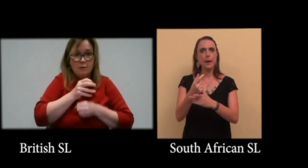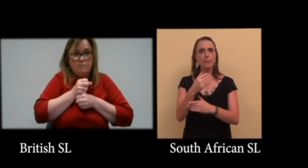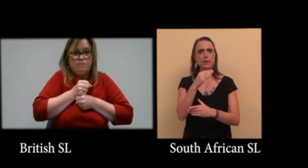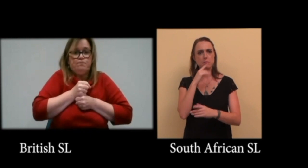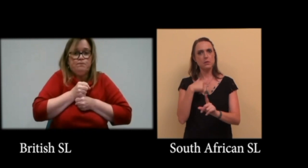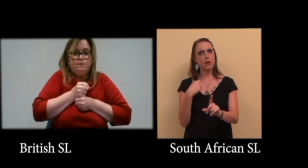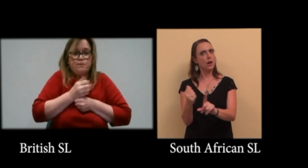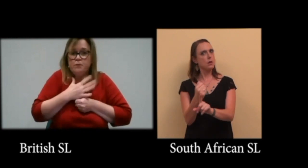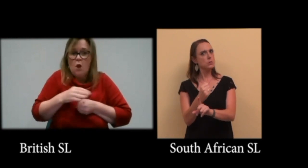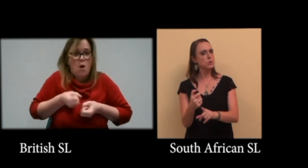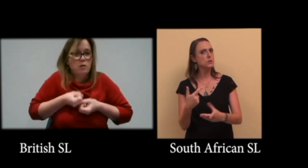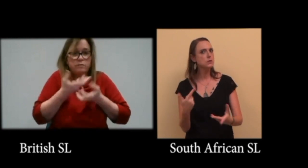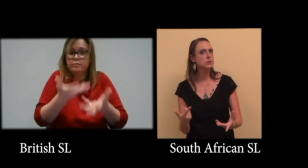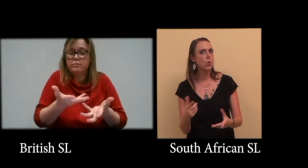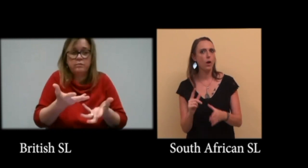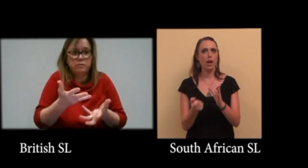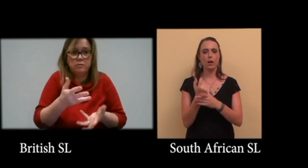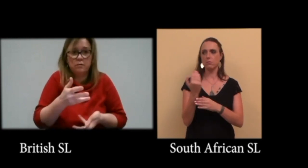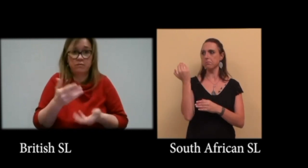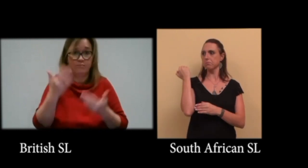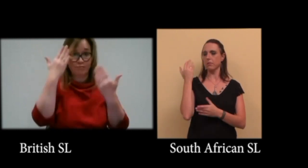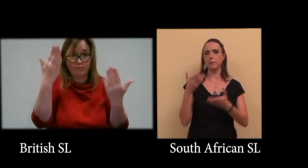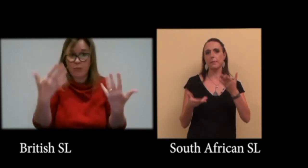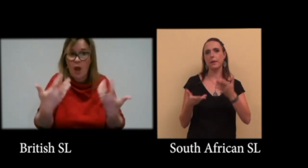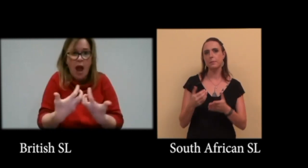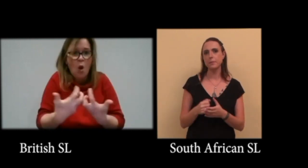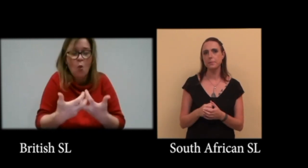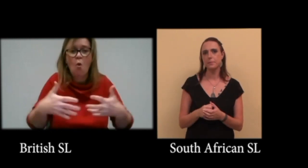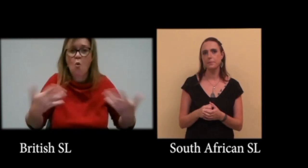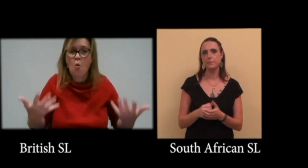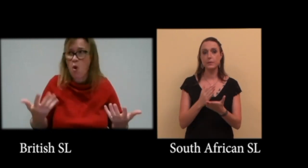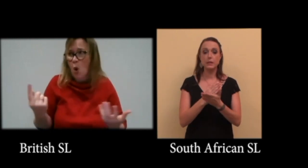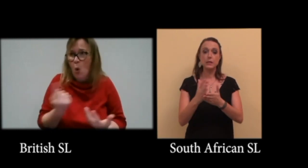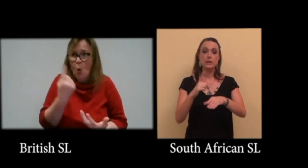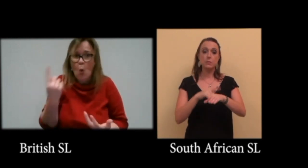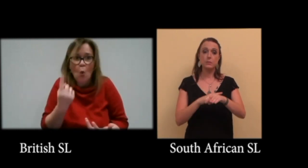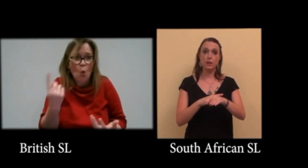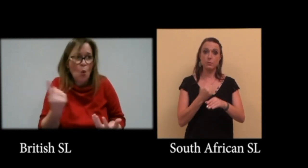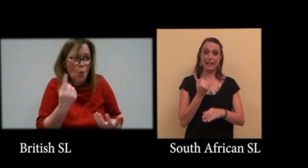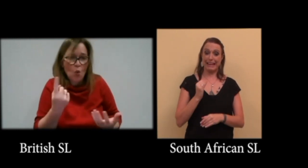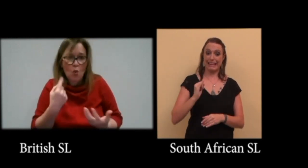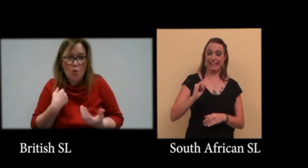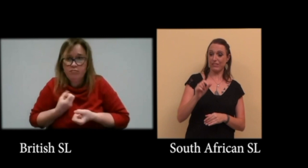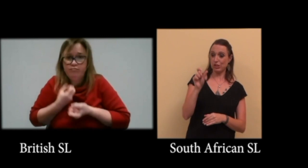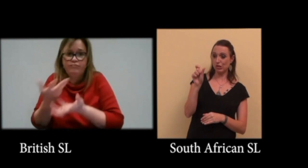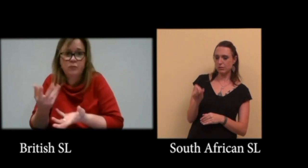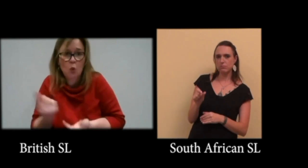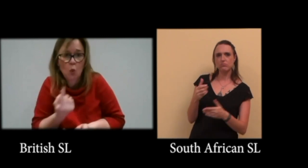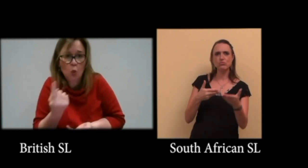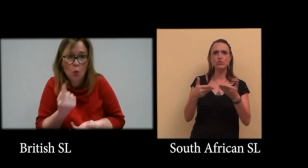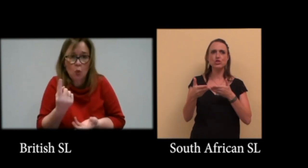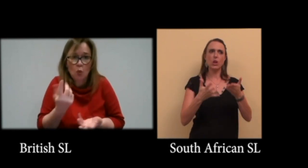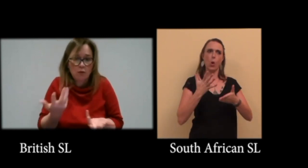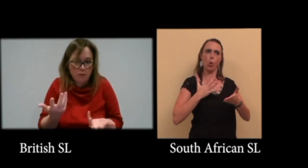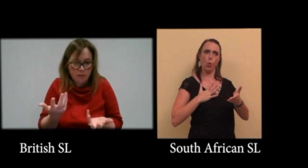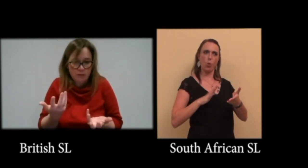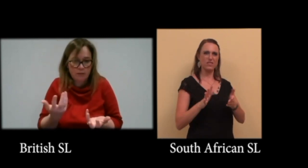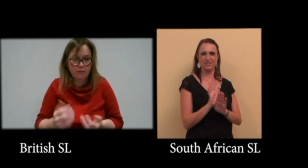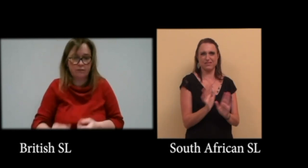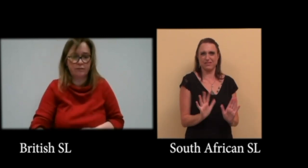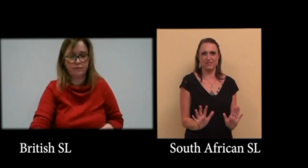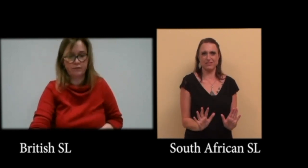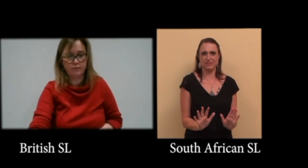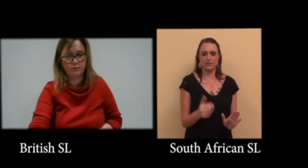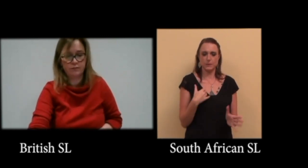gosh, that's happening to me now, or that happened to me in the past. Sometimes individuals don't